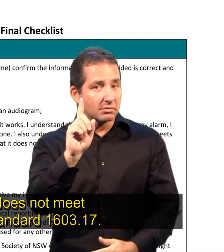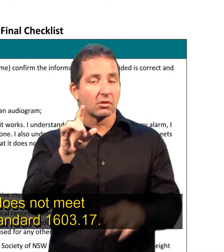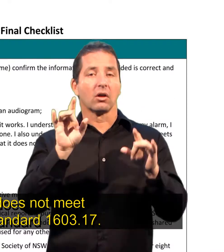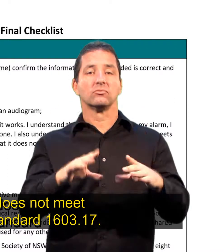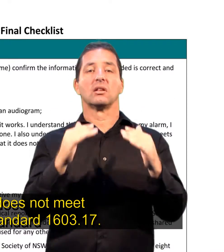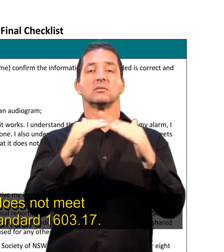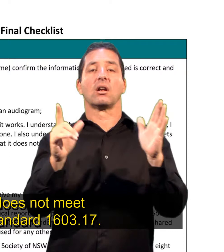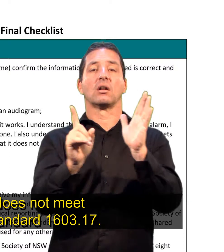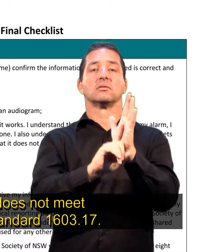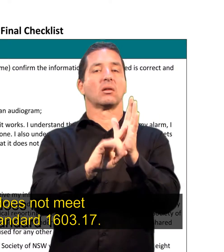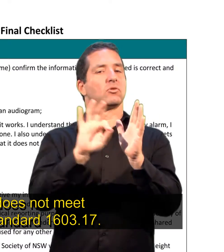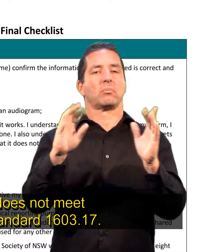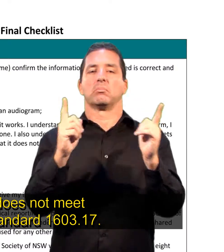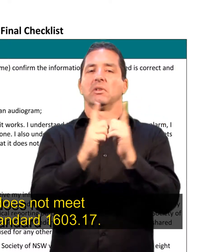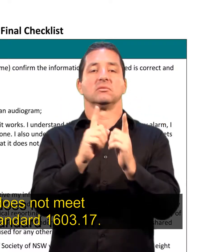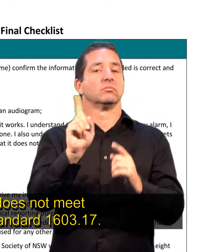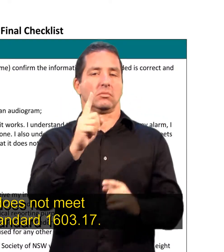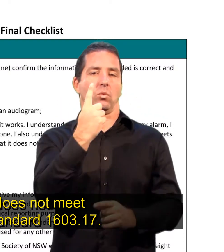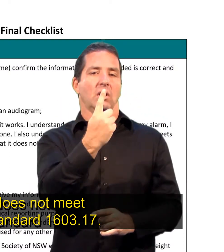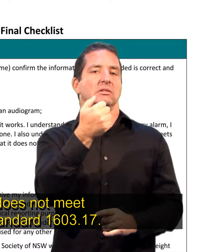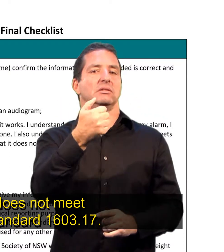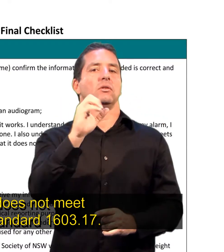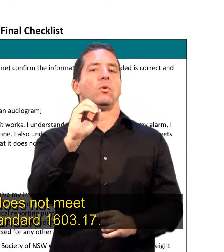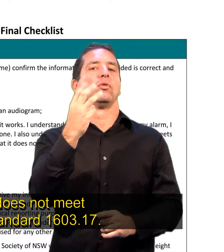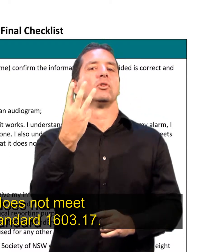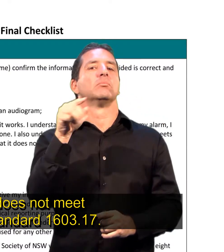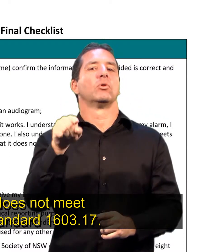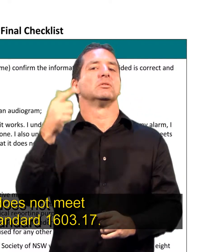it does not meet Australian Standard